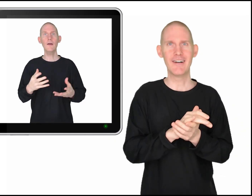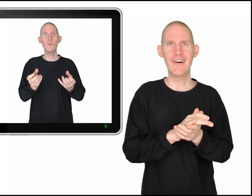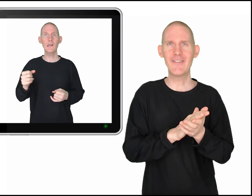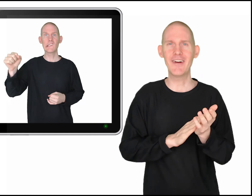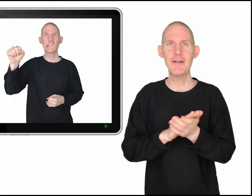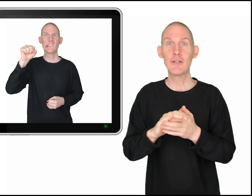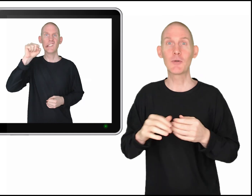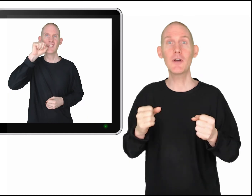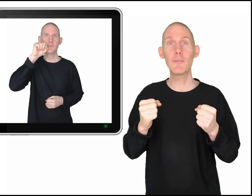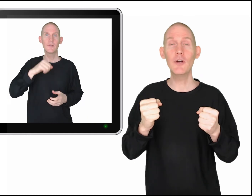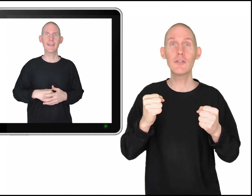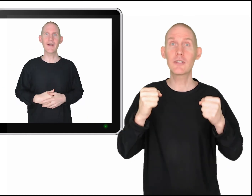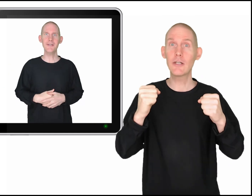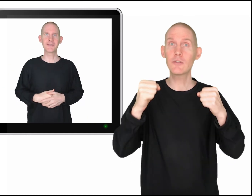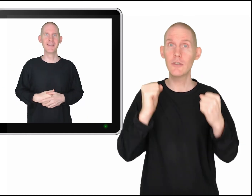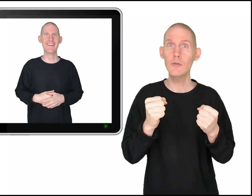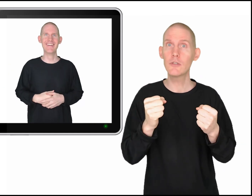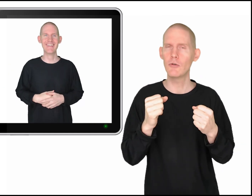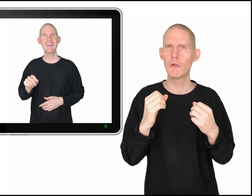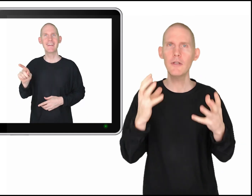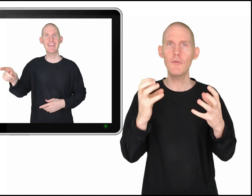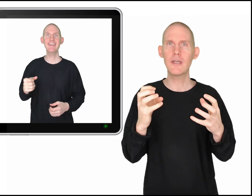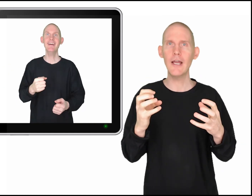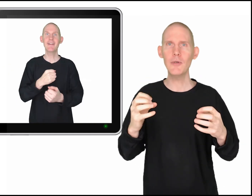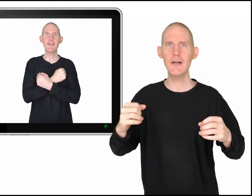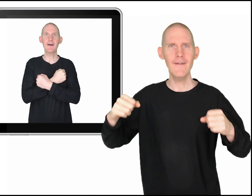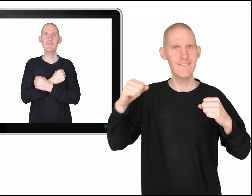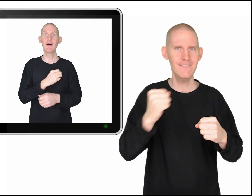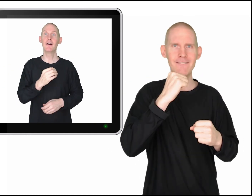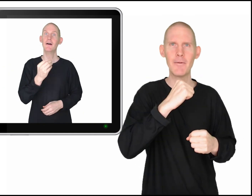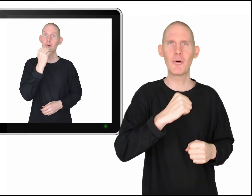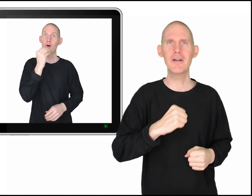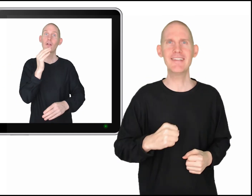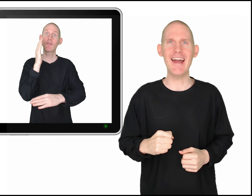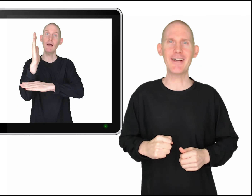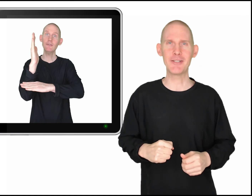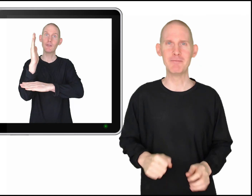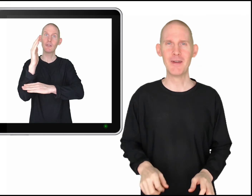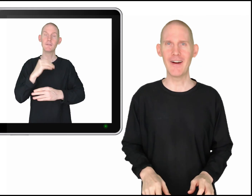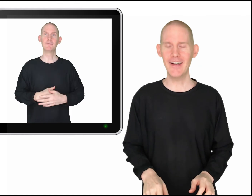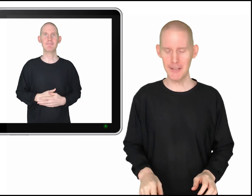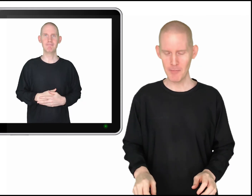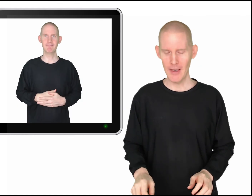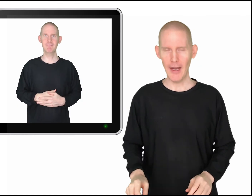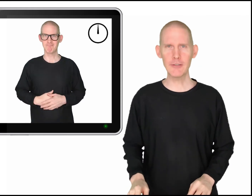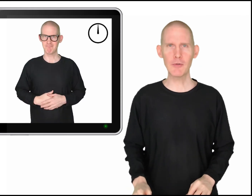All right, so we're going to put your skills to use. You learn the vocabulary, put it into action. All right, as we're